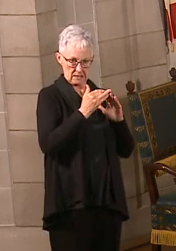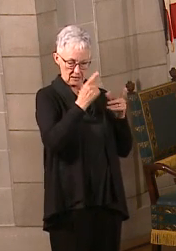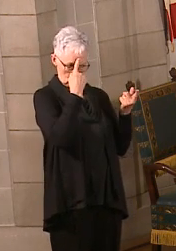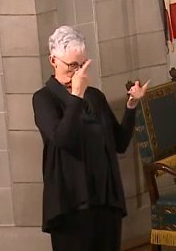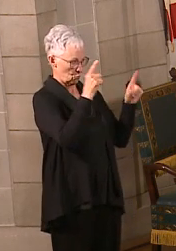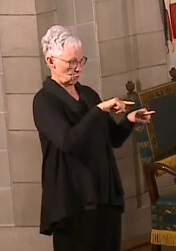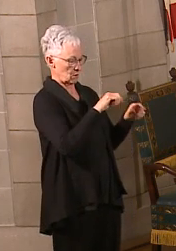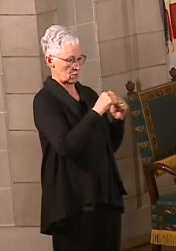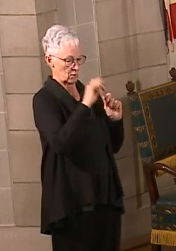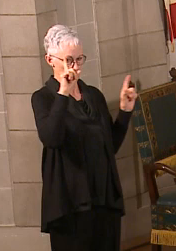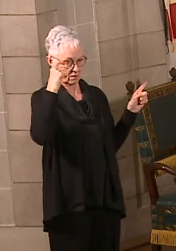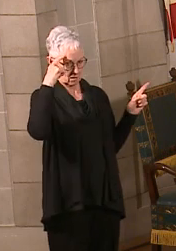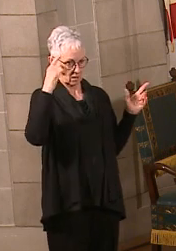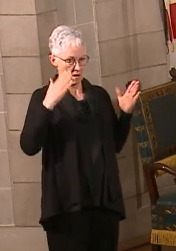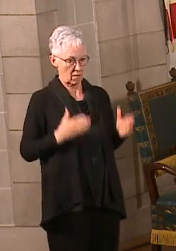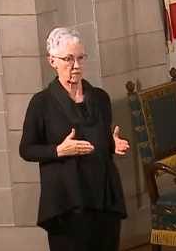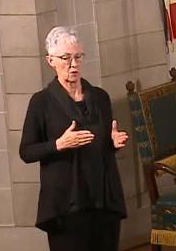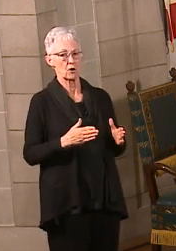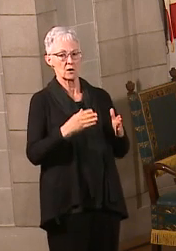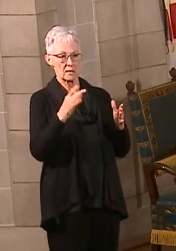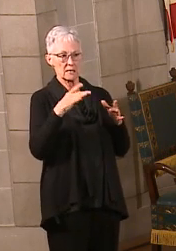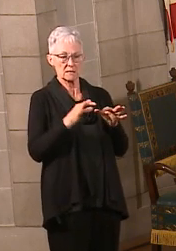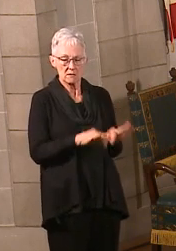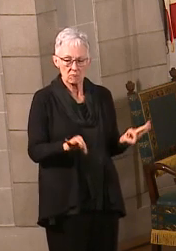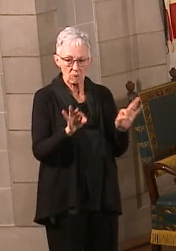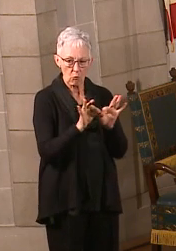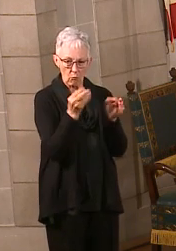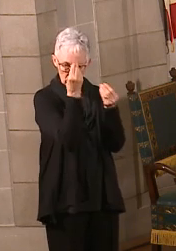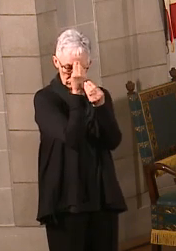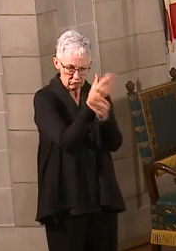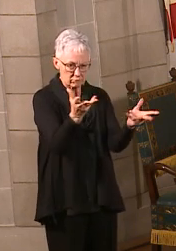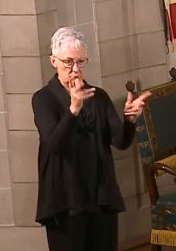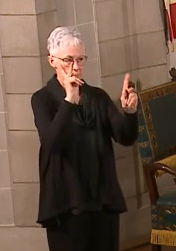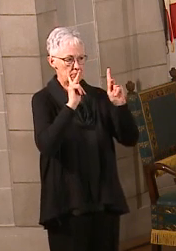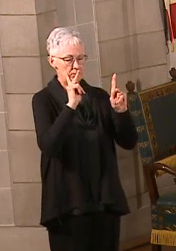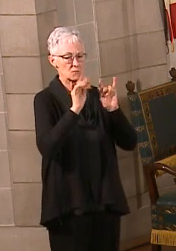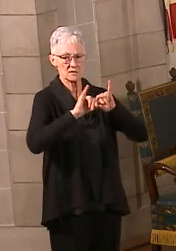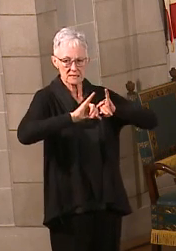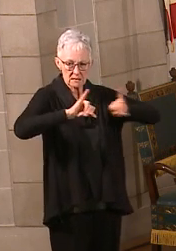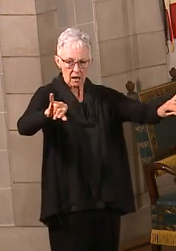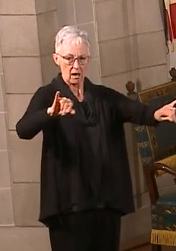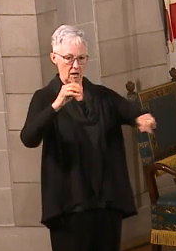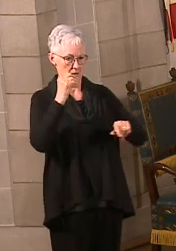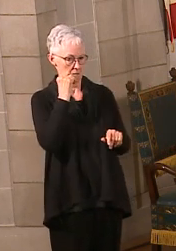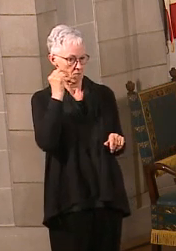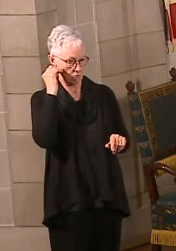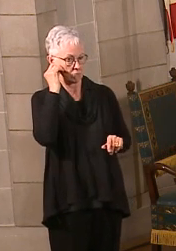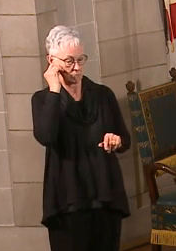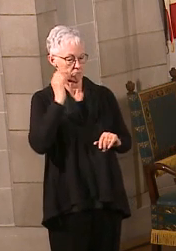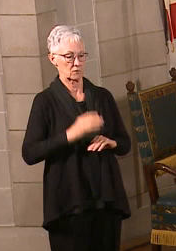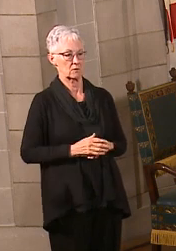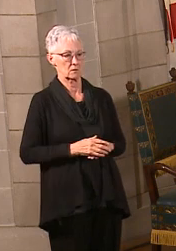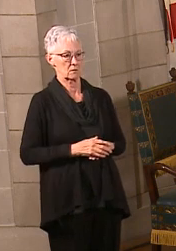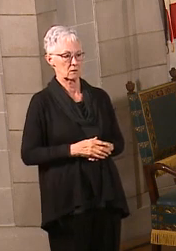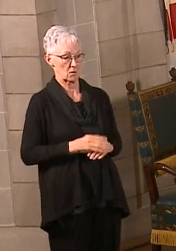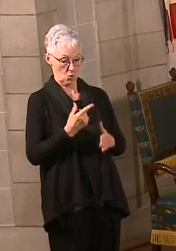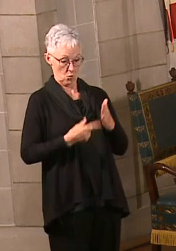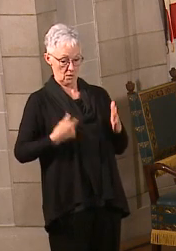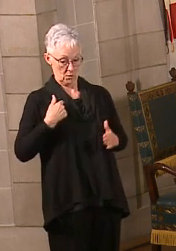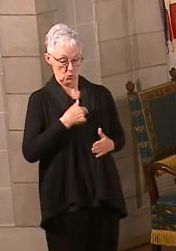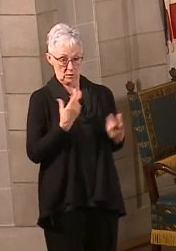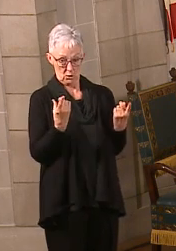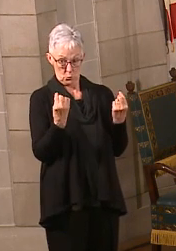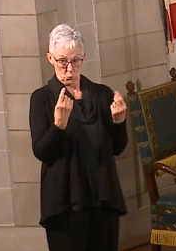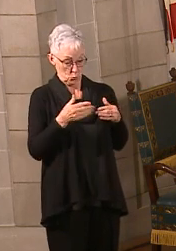to stay home. The actions we take during the next 21 days are so critical to our success as a community and as